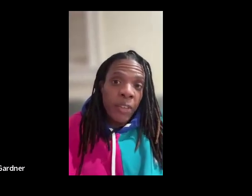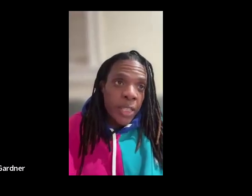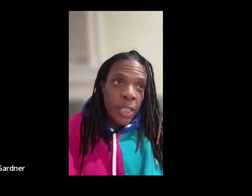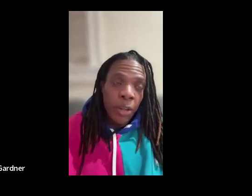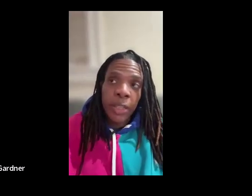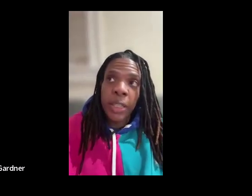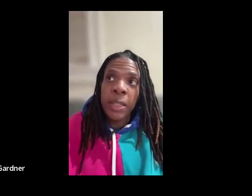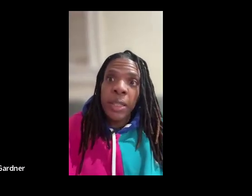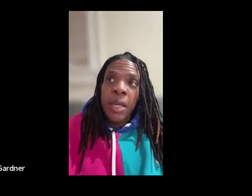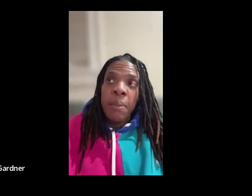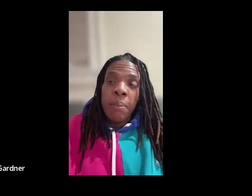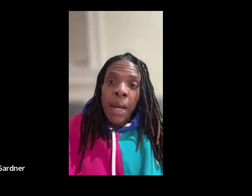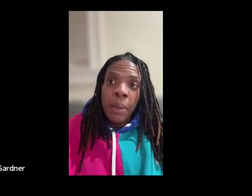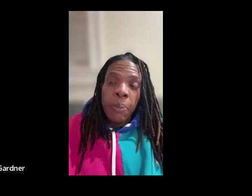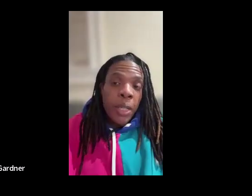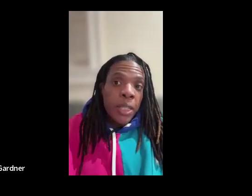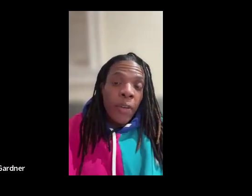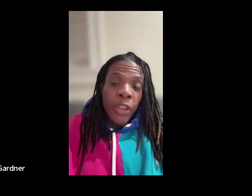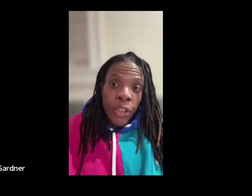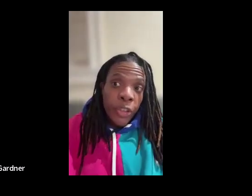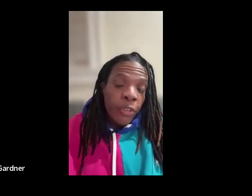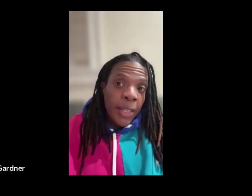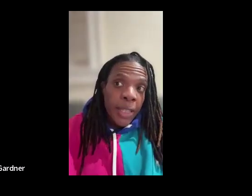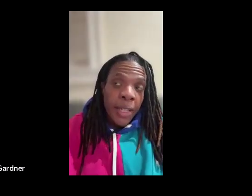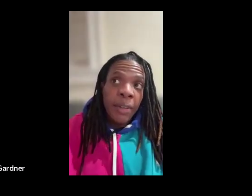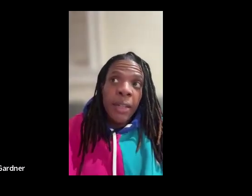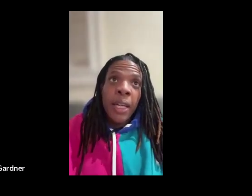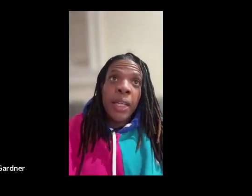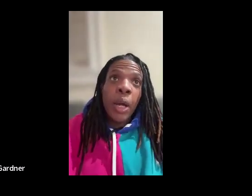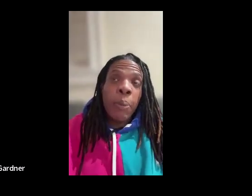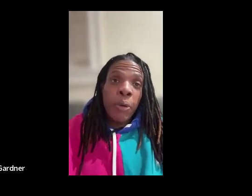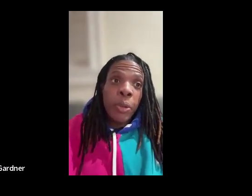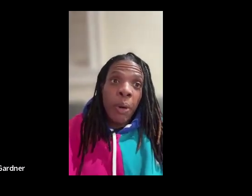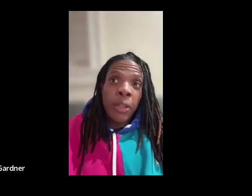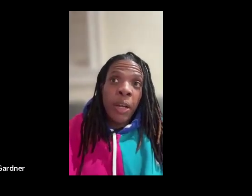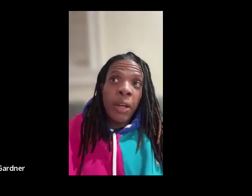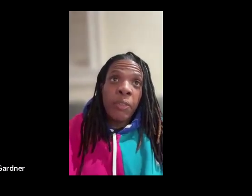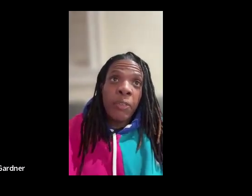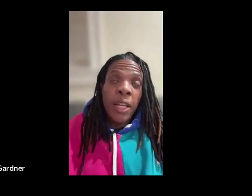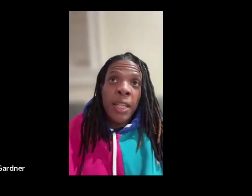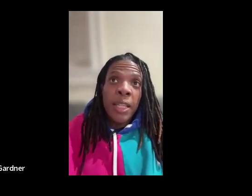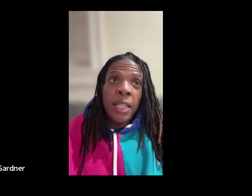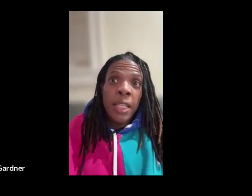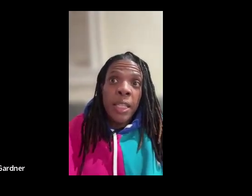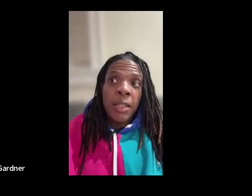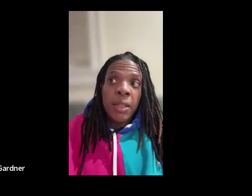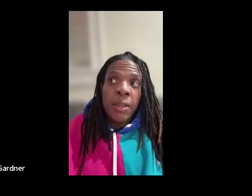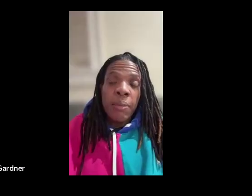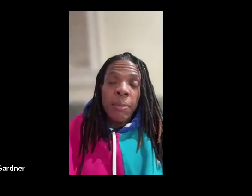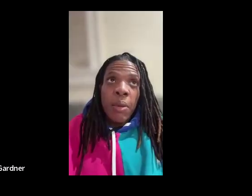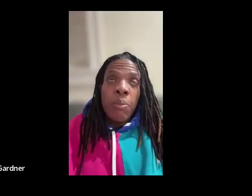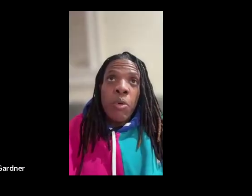it is very disheartening. My boys are in 3rd grade there, and they are both part of